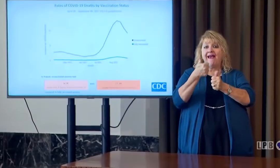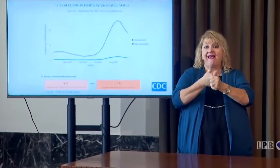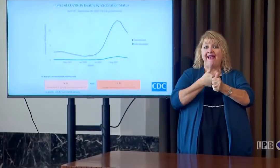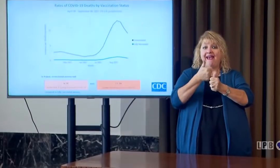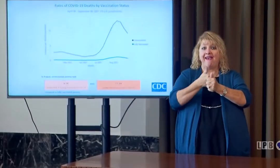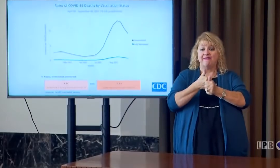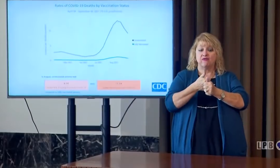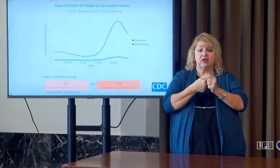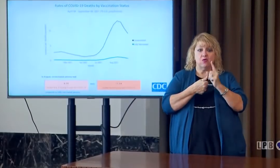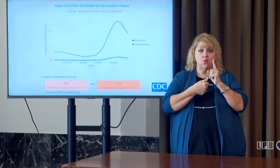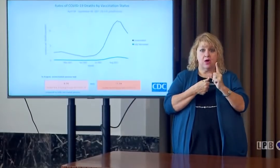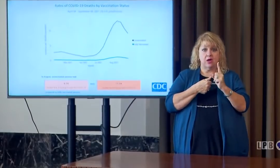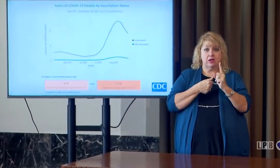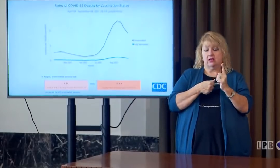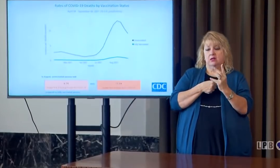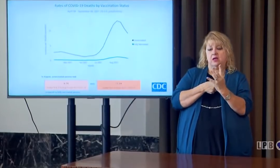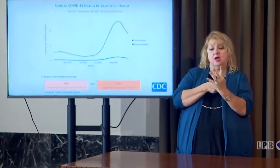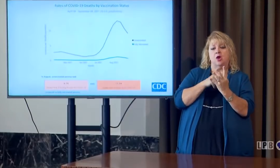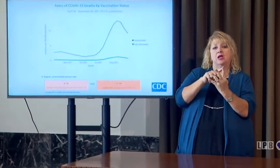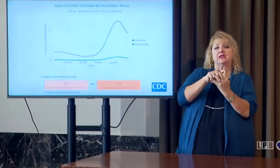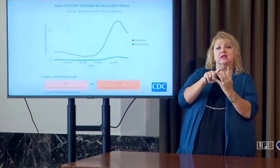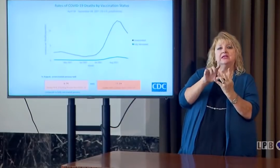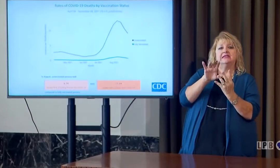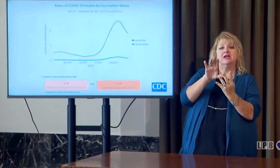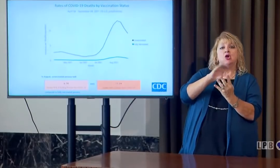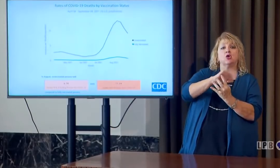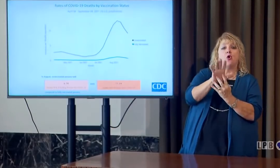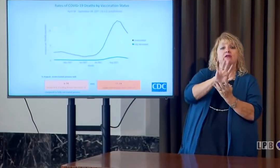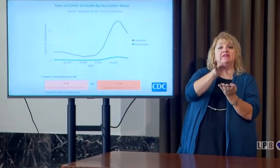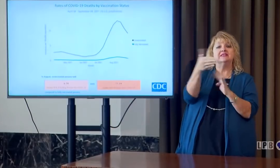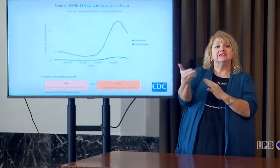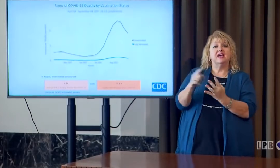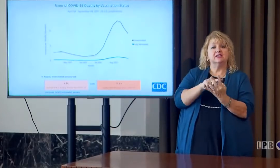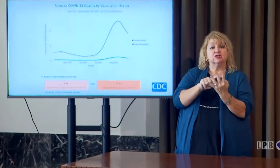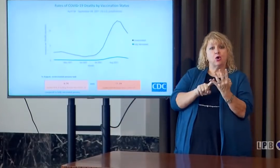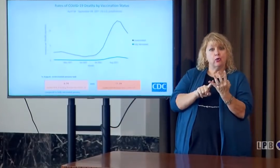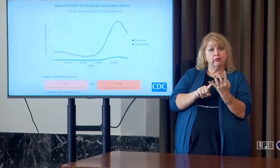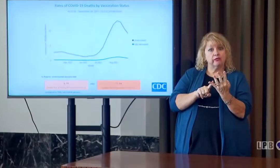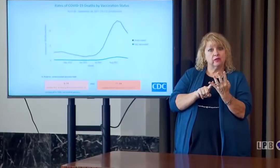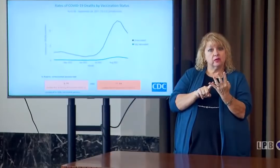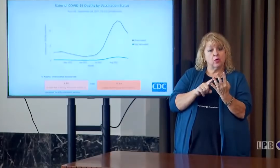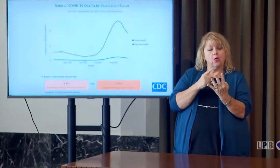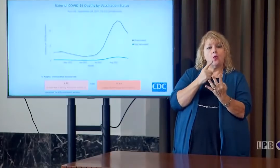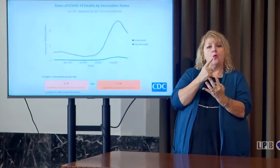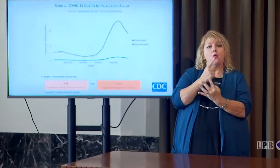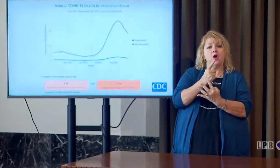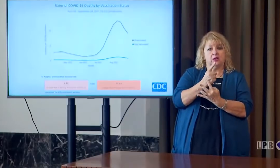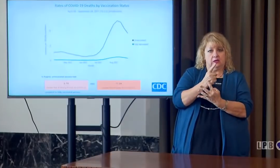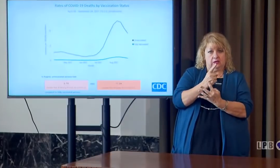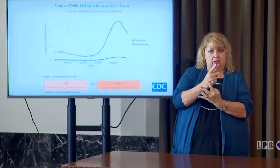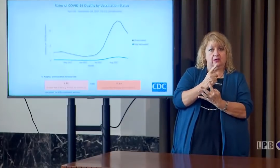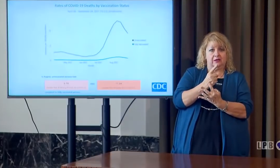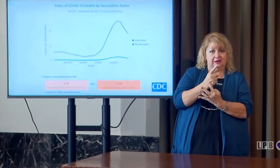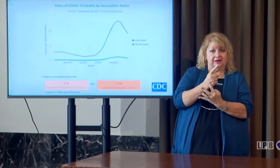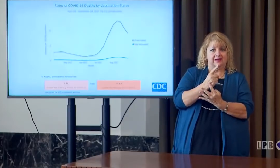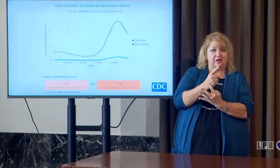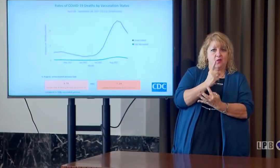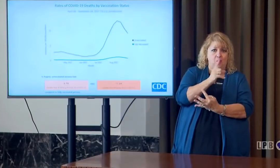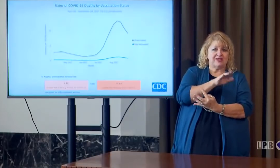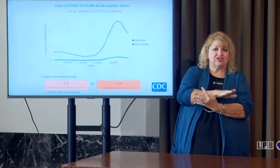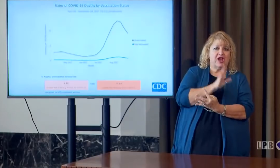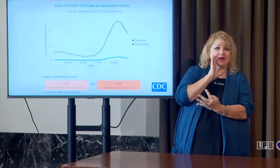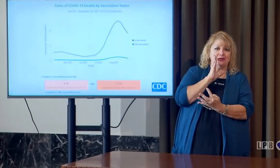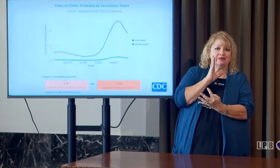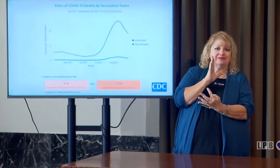1 in 4 COVID deaths, a child loses a parent. 1 in 4 COVID deaths